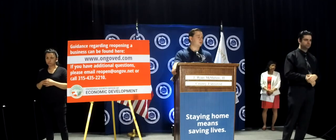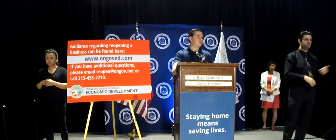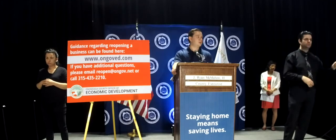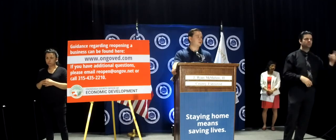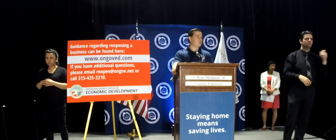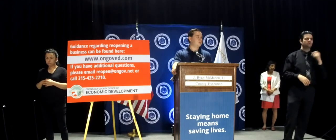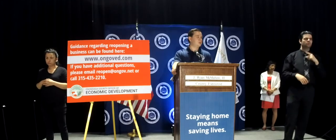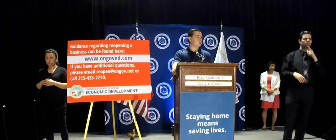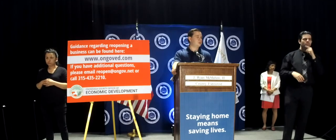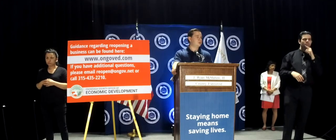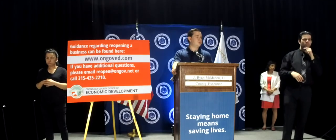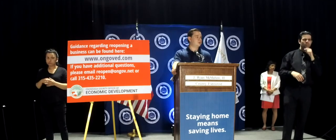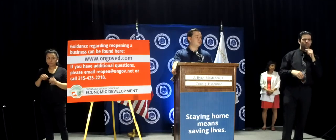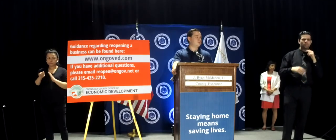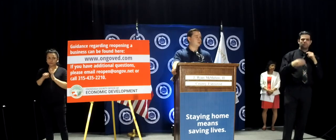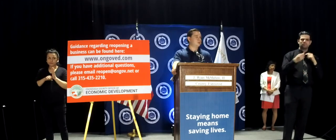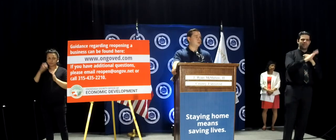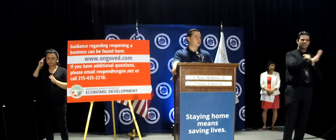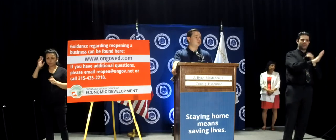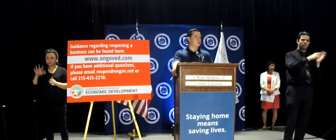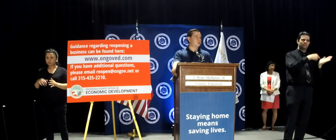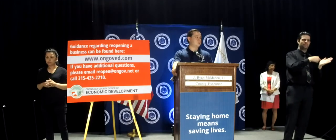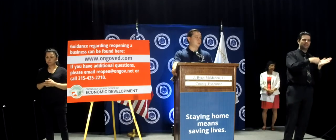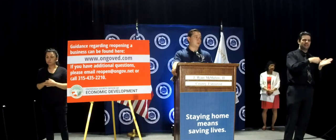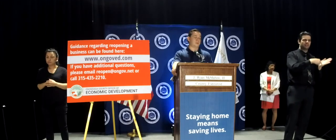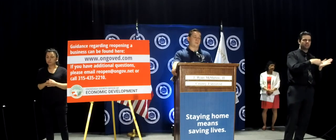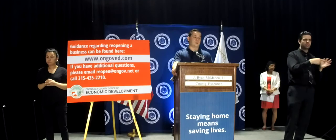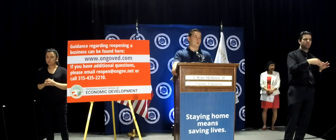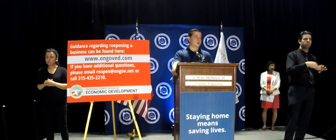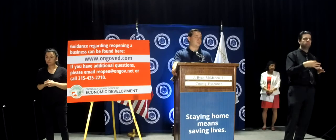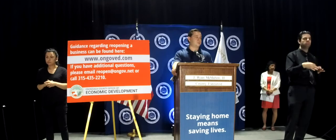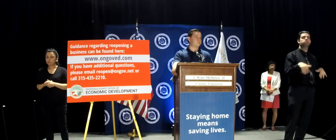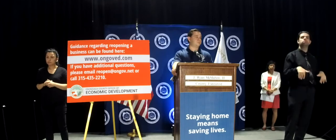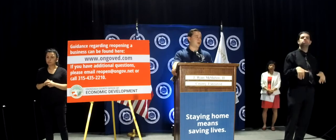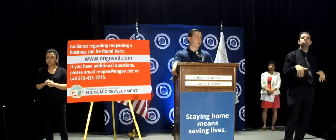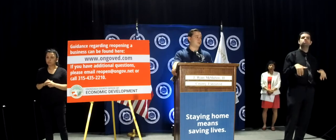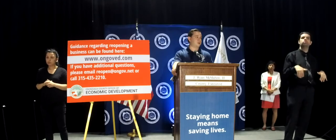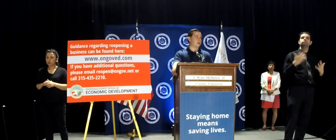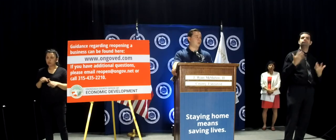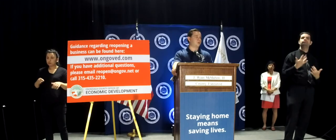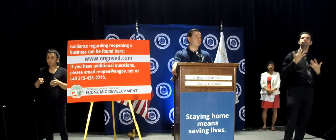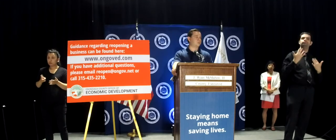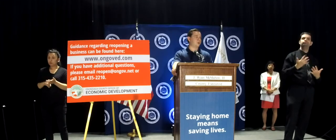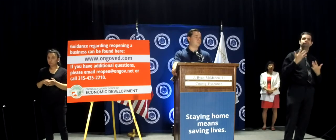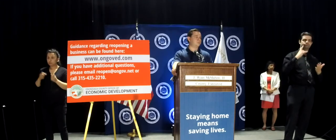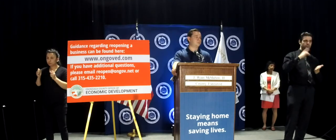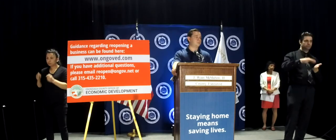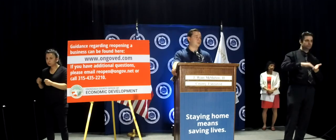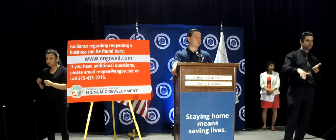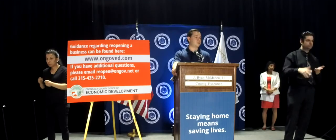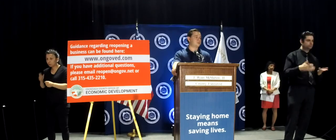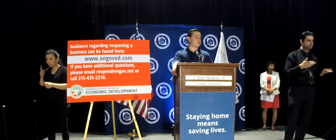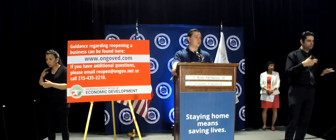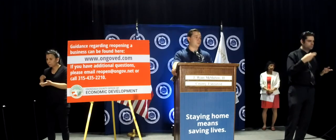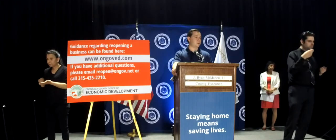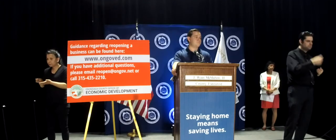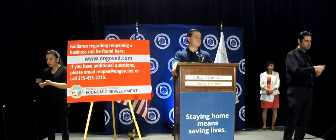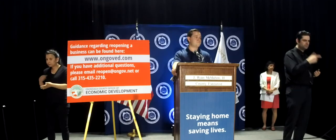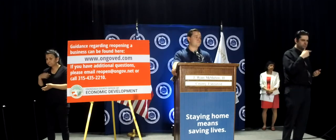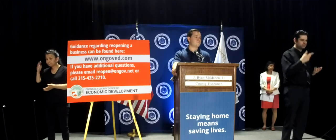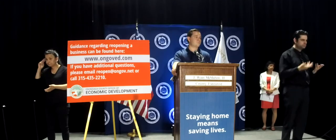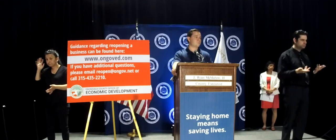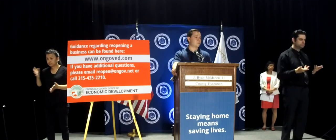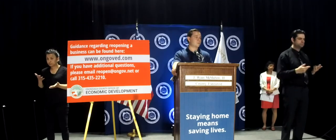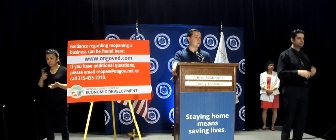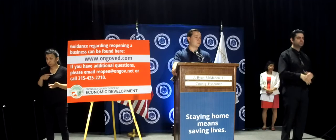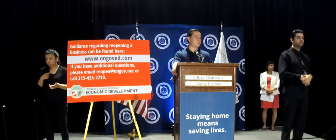me. Who's paying their bills for these extra days? Good question. I'm not sure how that works, but it's costing somebody money. I